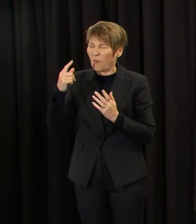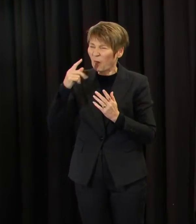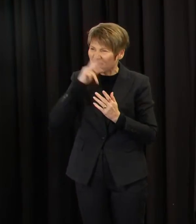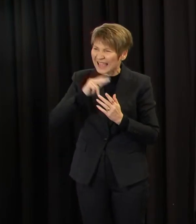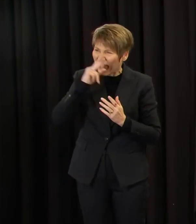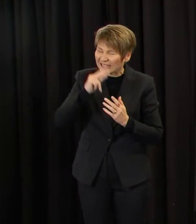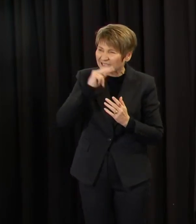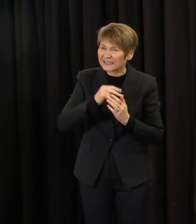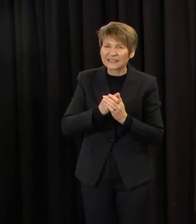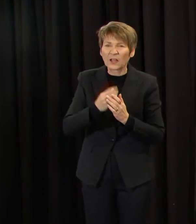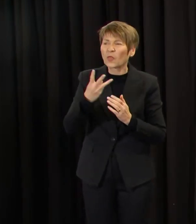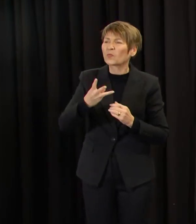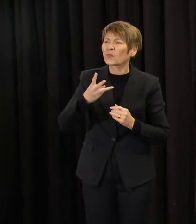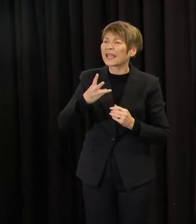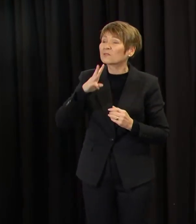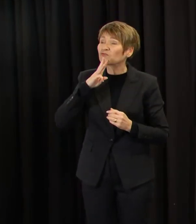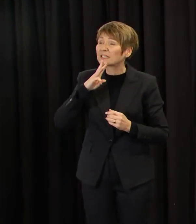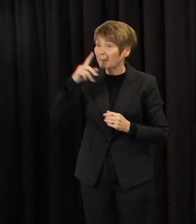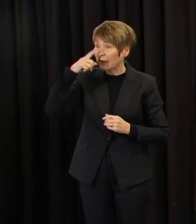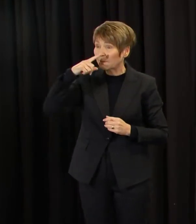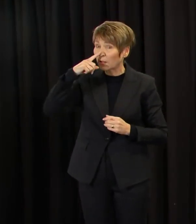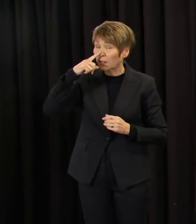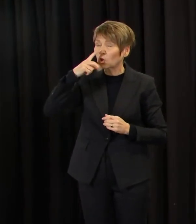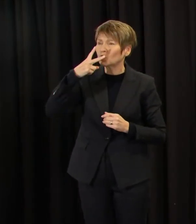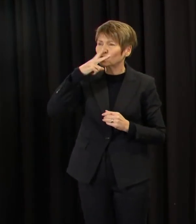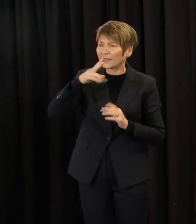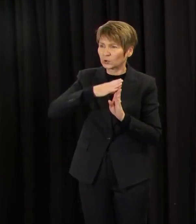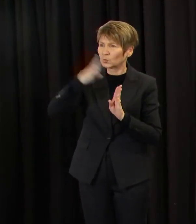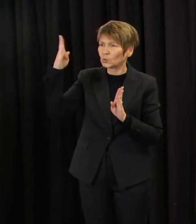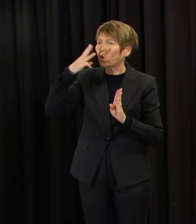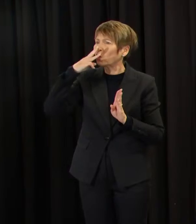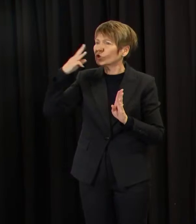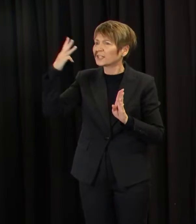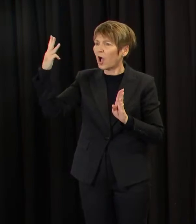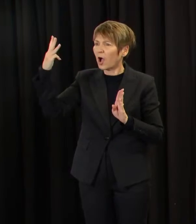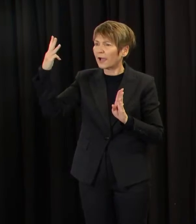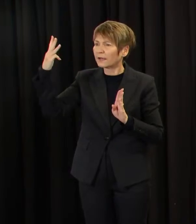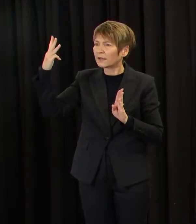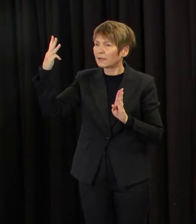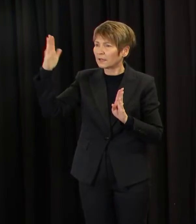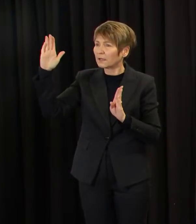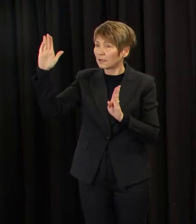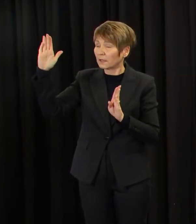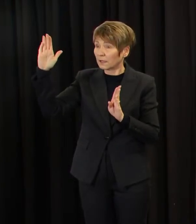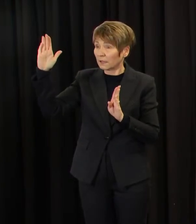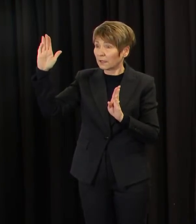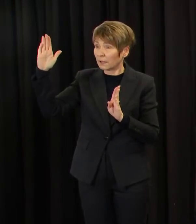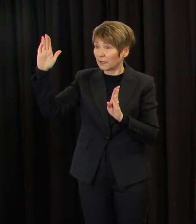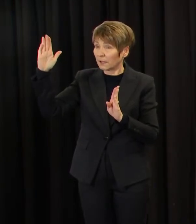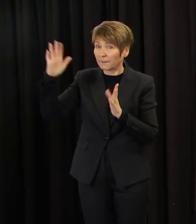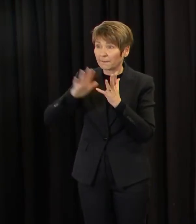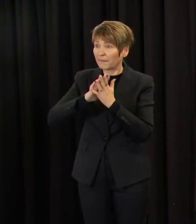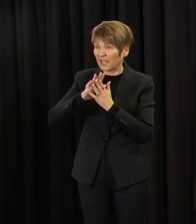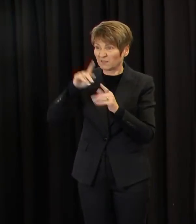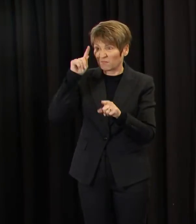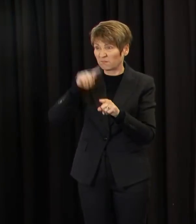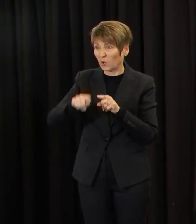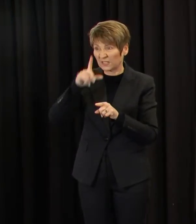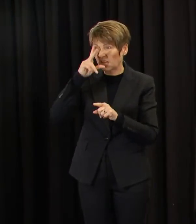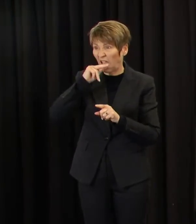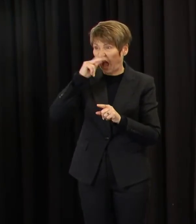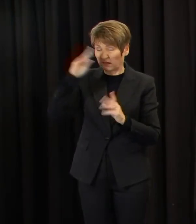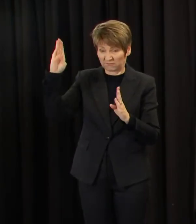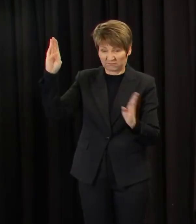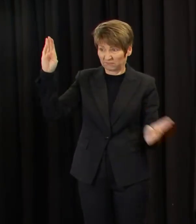we have 300 people between the ages of 20 and 39. So the vast majority of our cases continue to be amongst the younger members of our